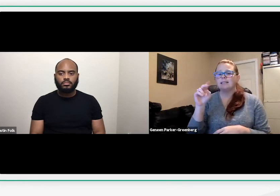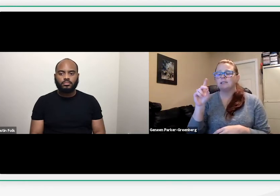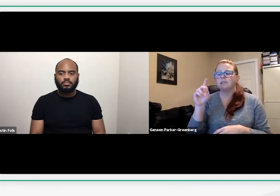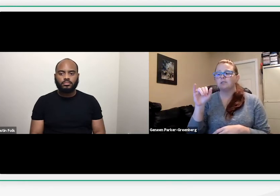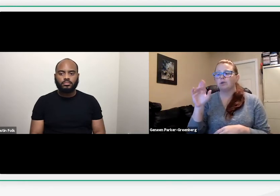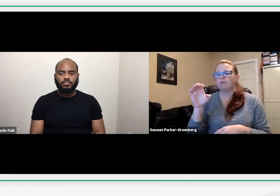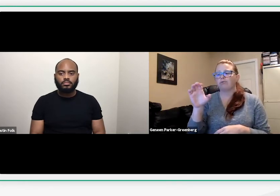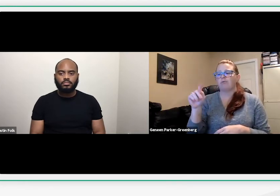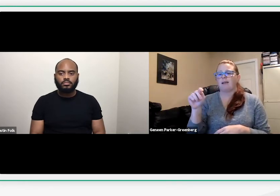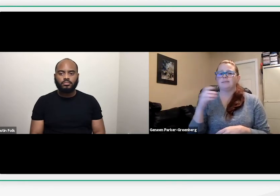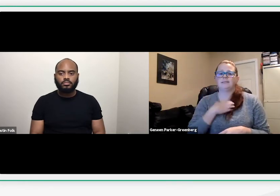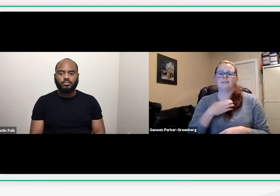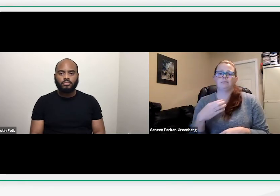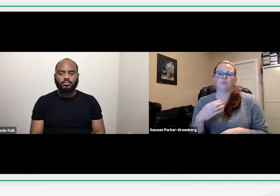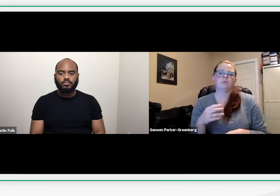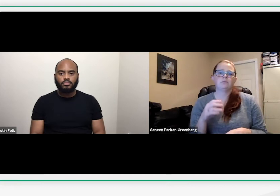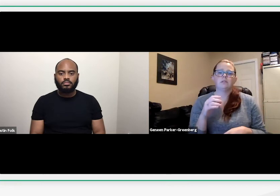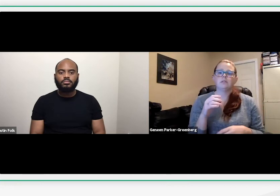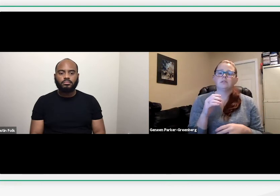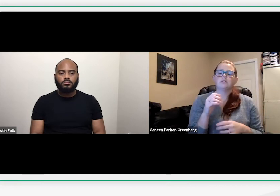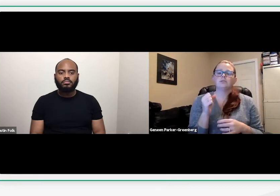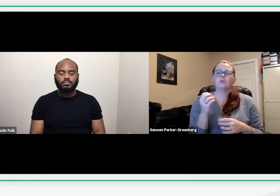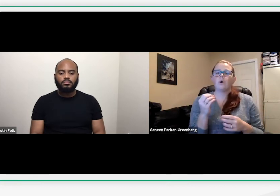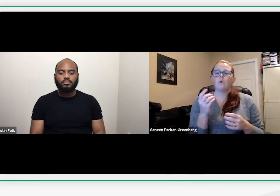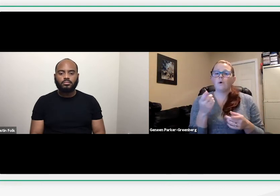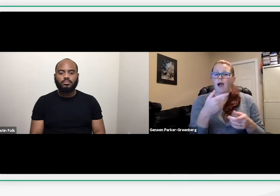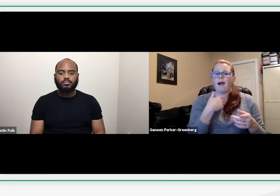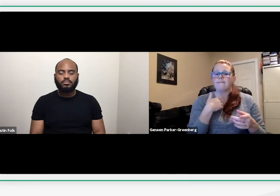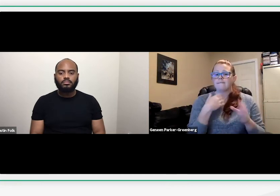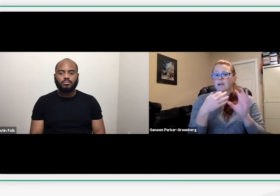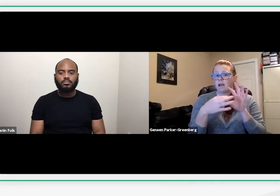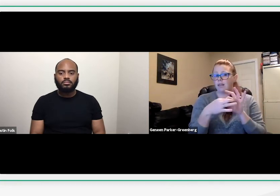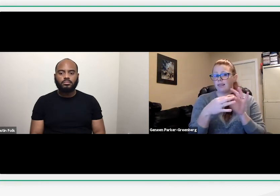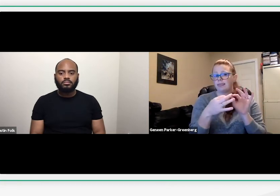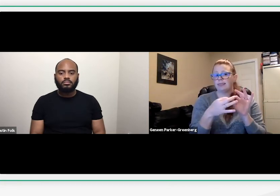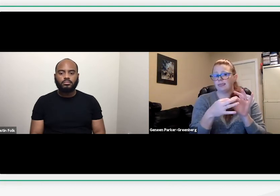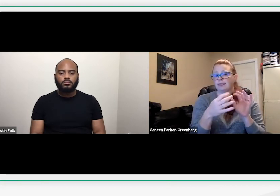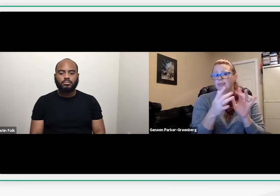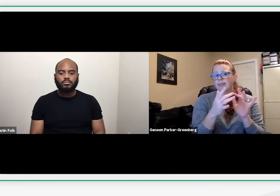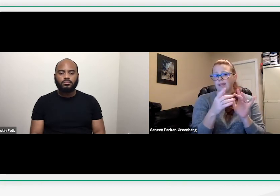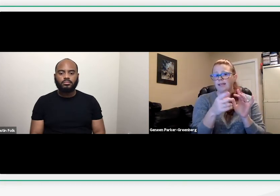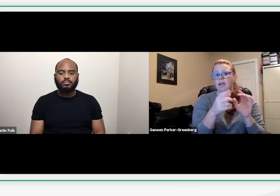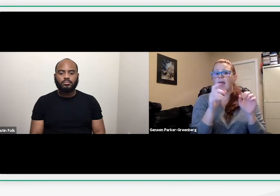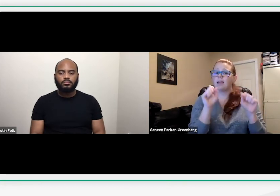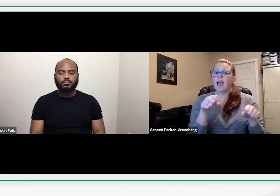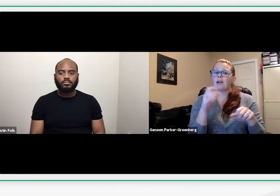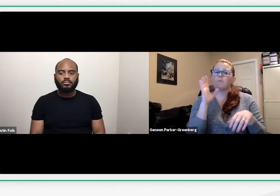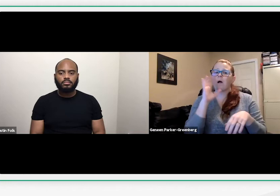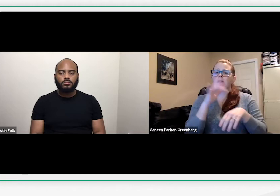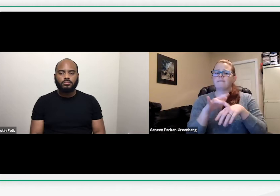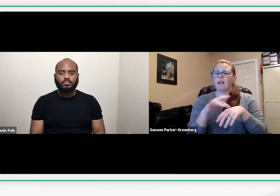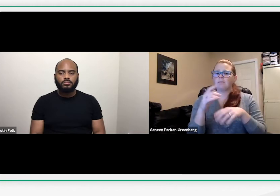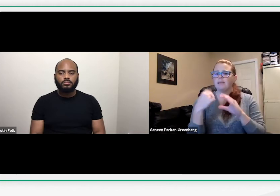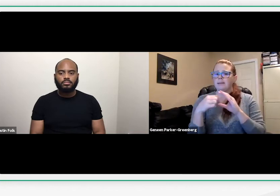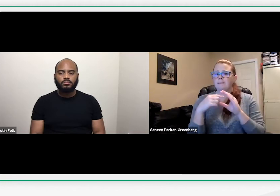Reporting Agency. It's a indirect dispute is what that's called. So